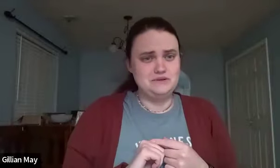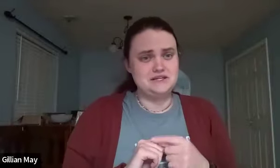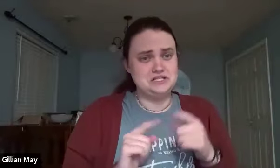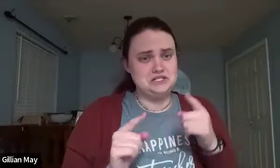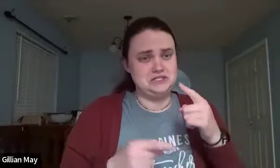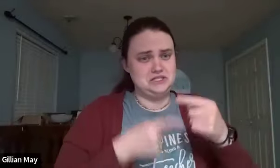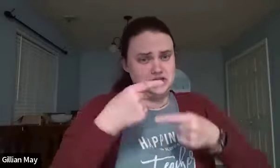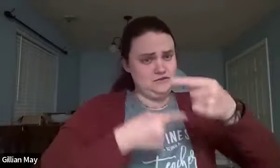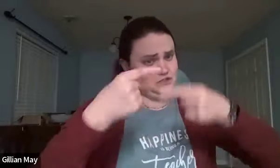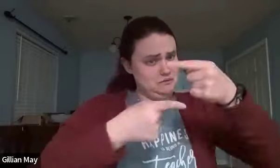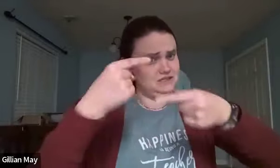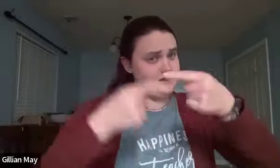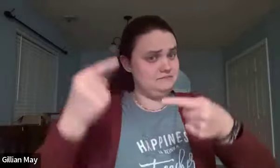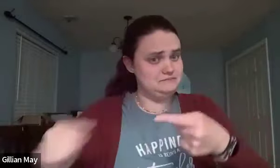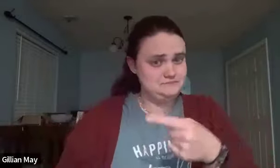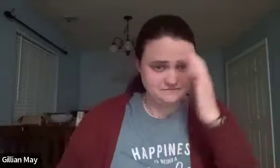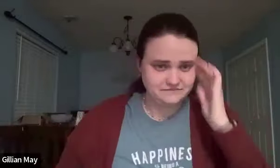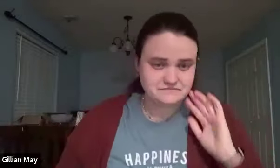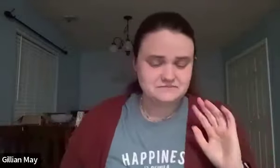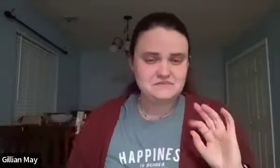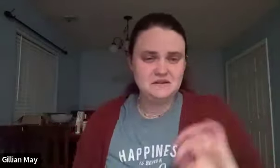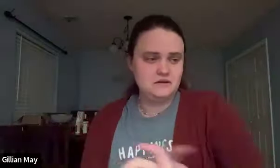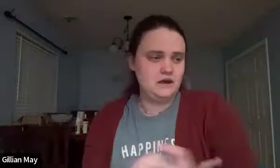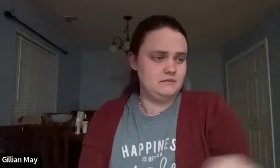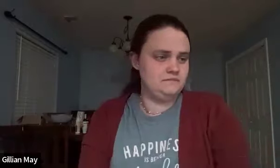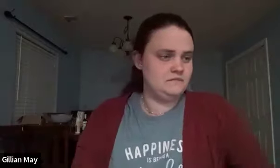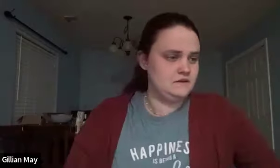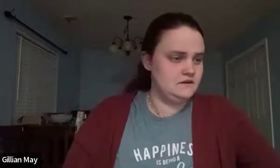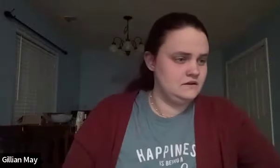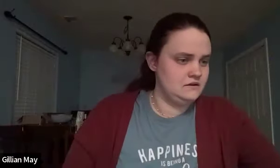going to judge you for doing sign. Okay.